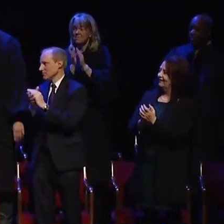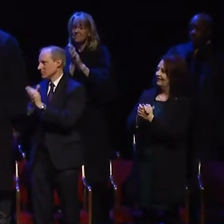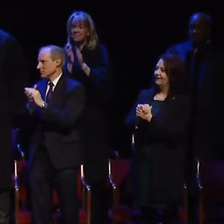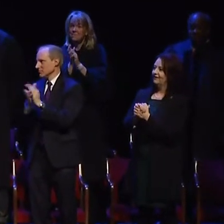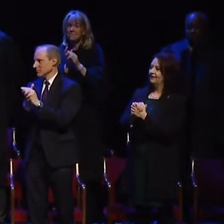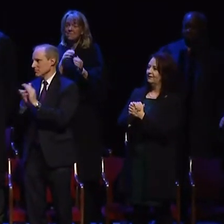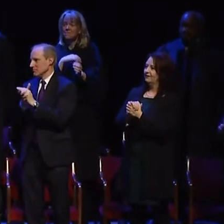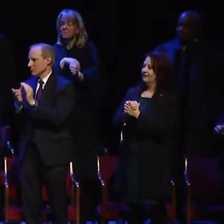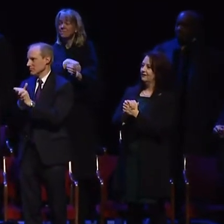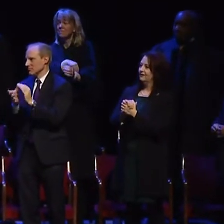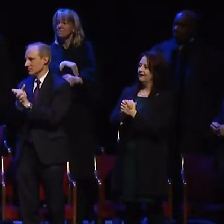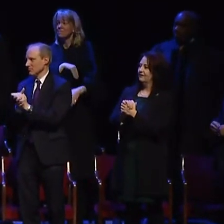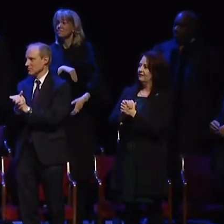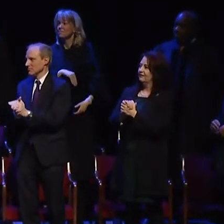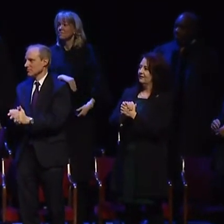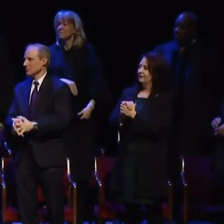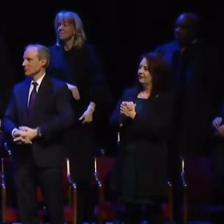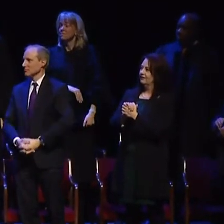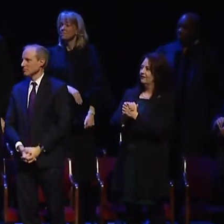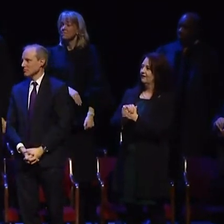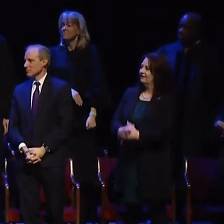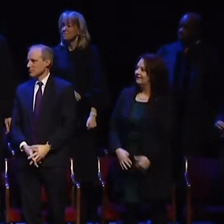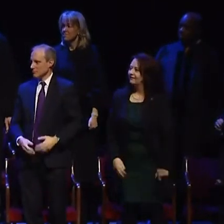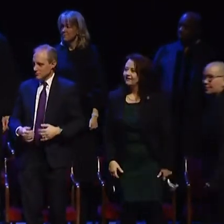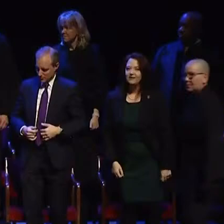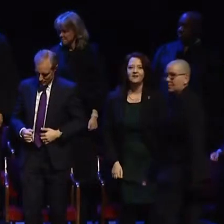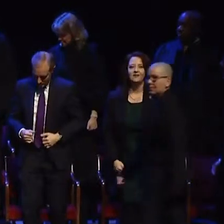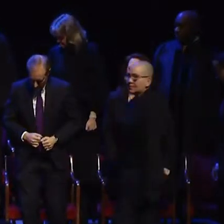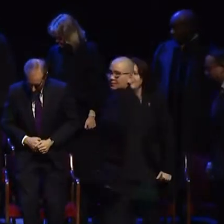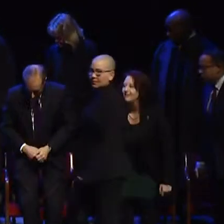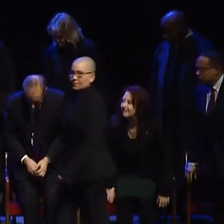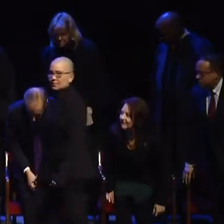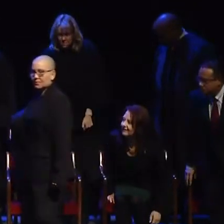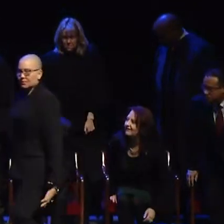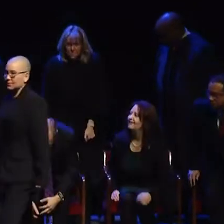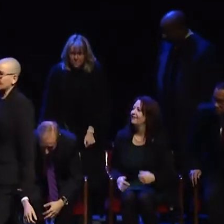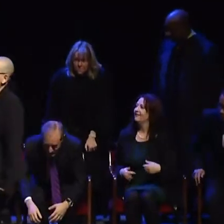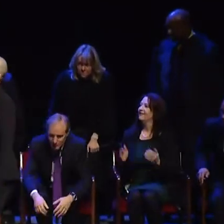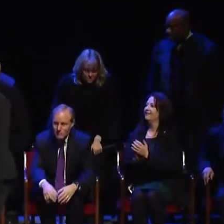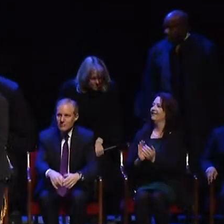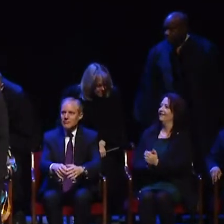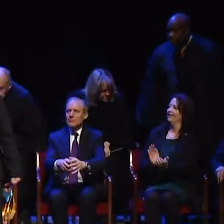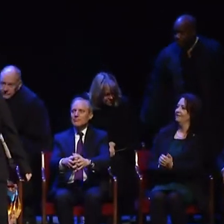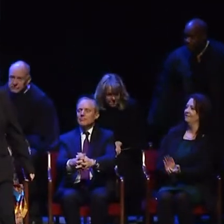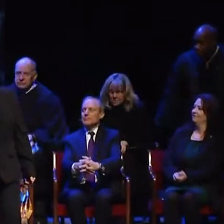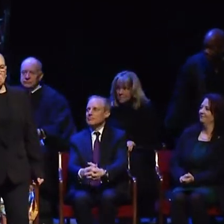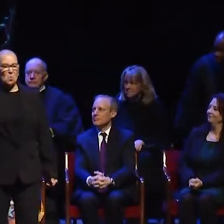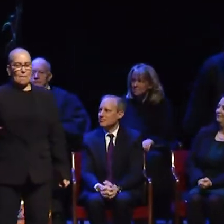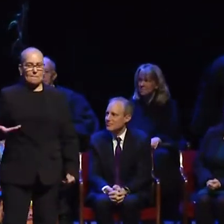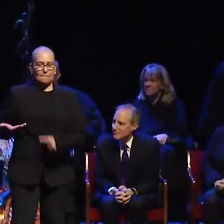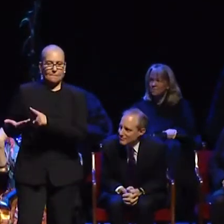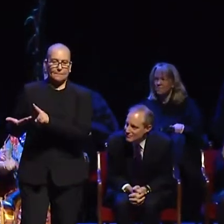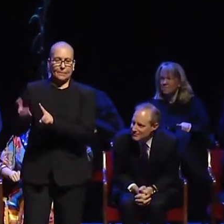Please welcome to the stage Pastor Jen Rome of Pilgrim Lutheran Church.